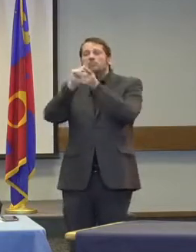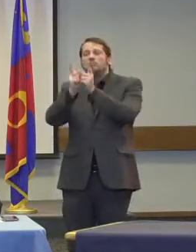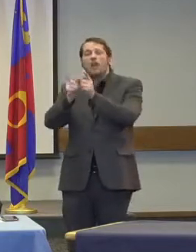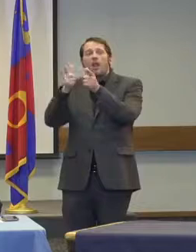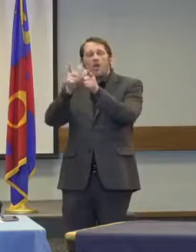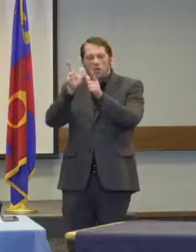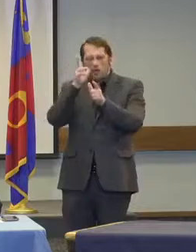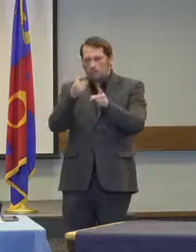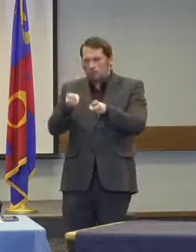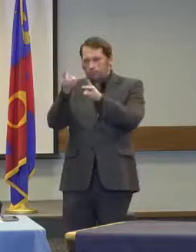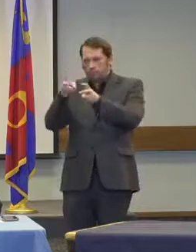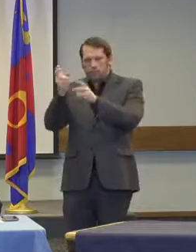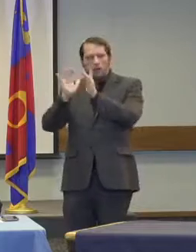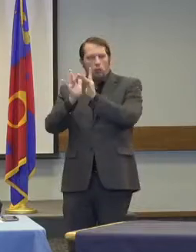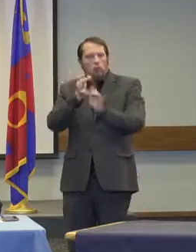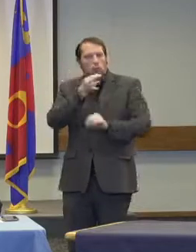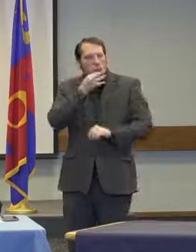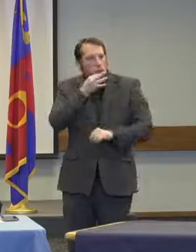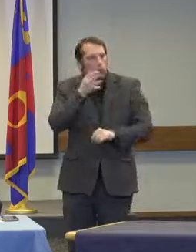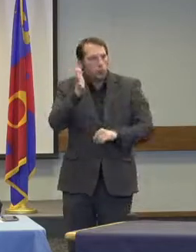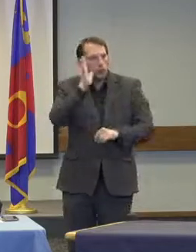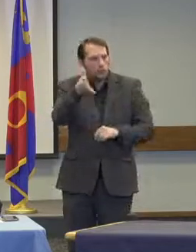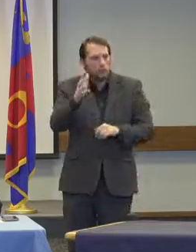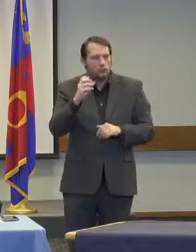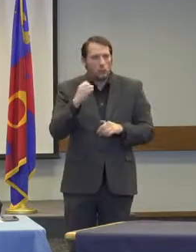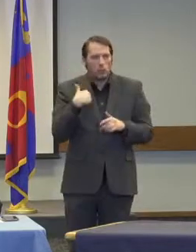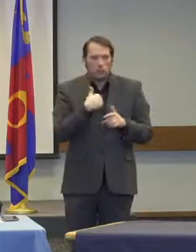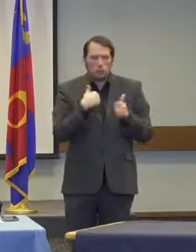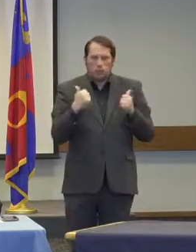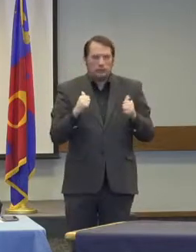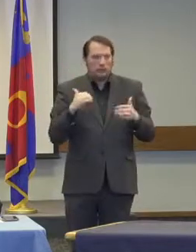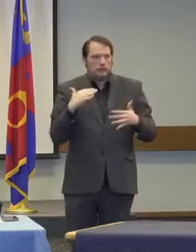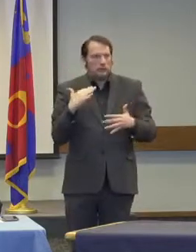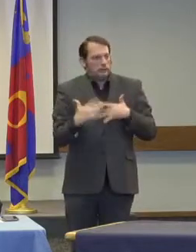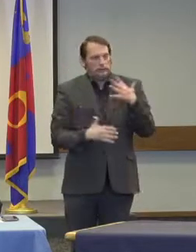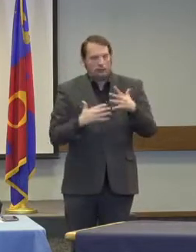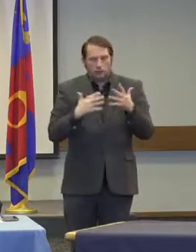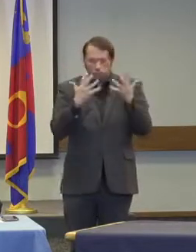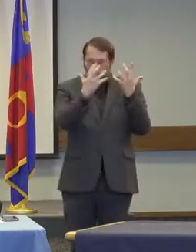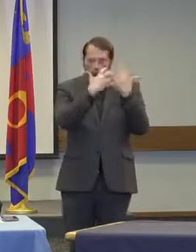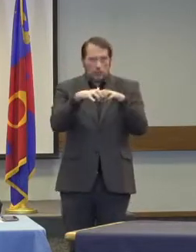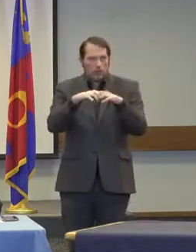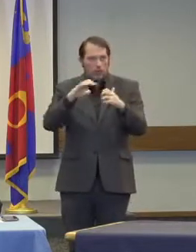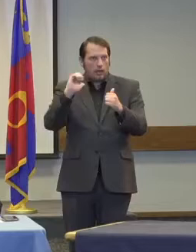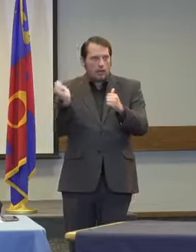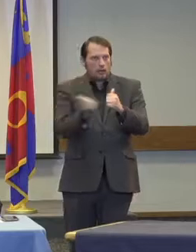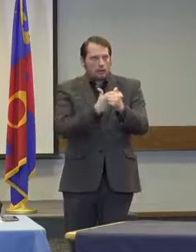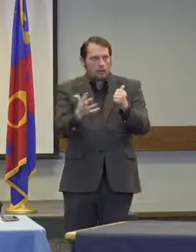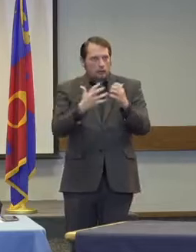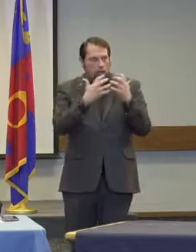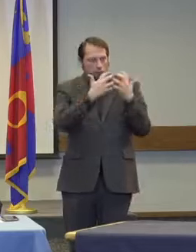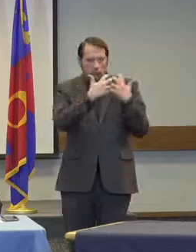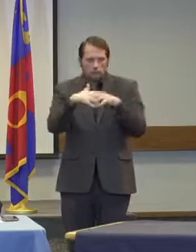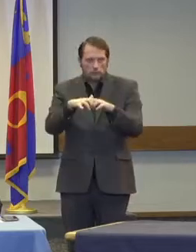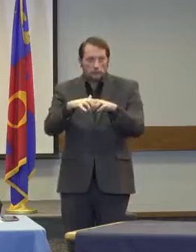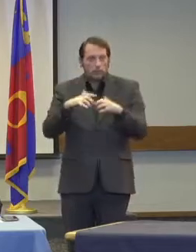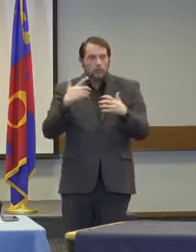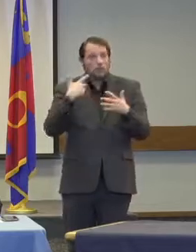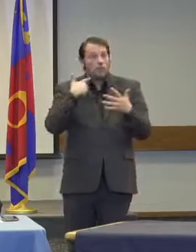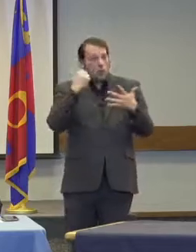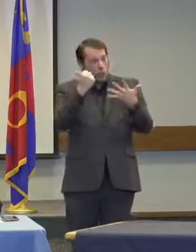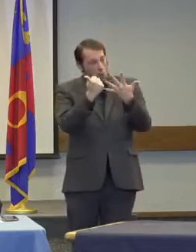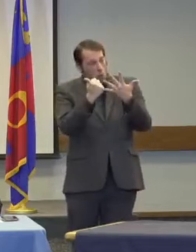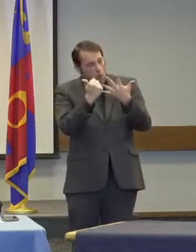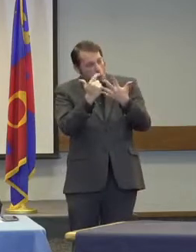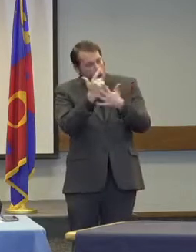We kind of rushed to get this put together, so all the things we would have liked, we weren't able to do. Simultaneous translation